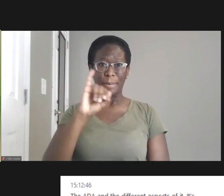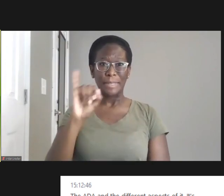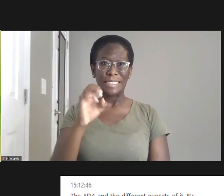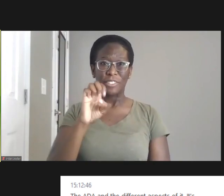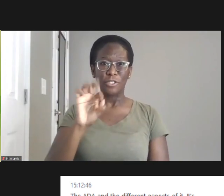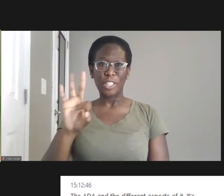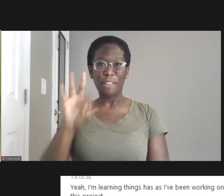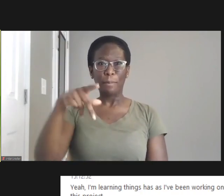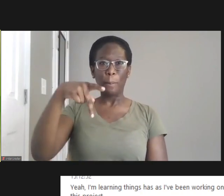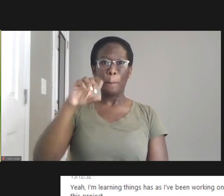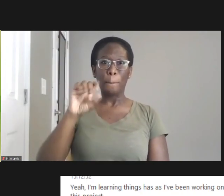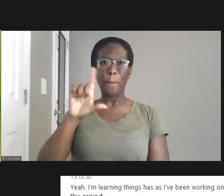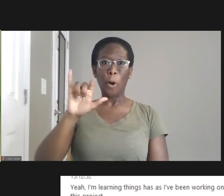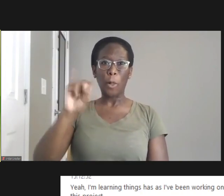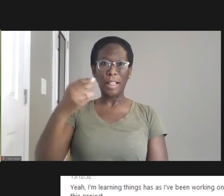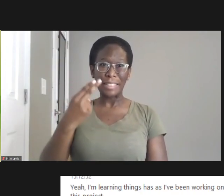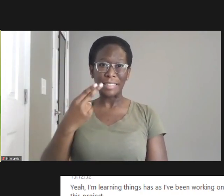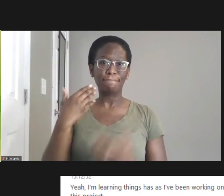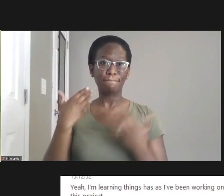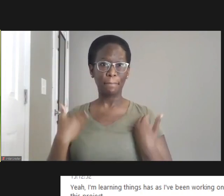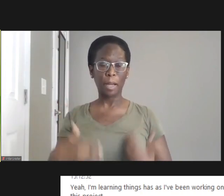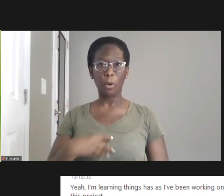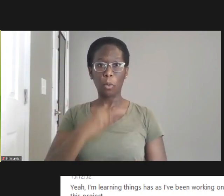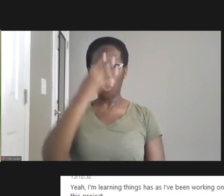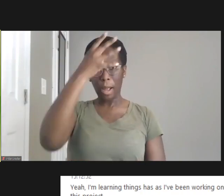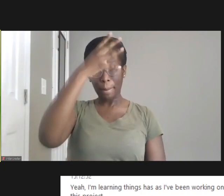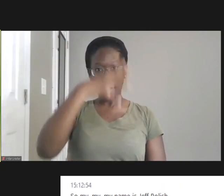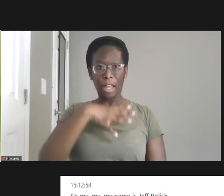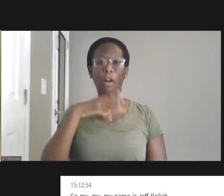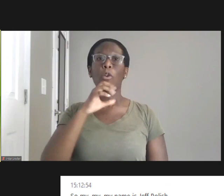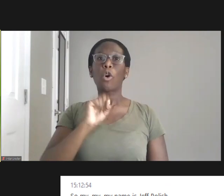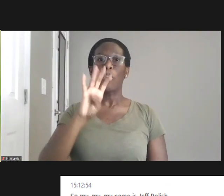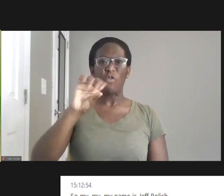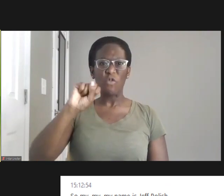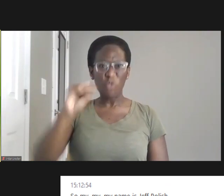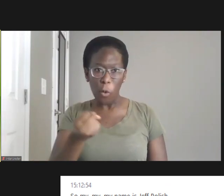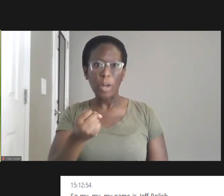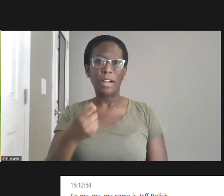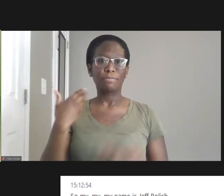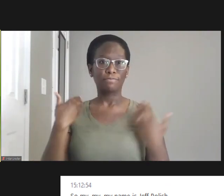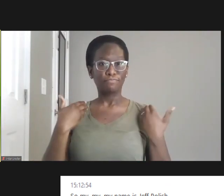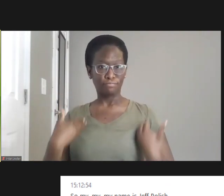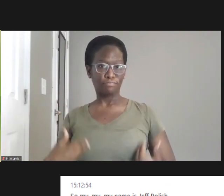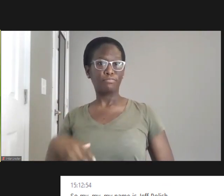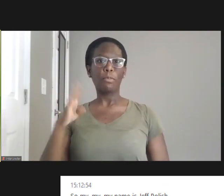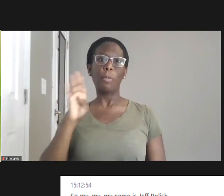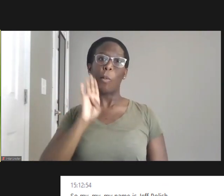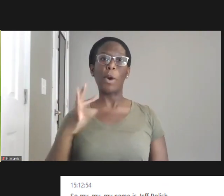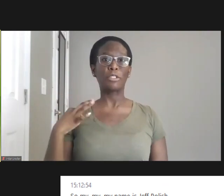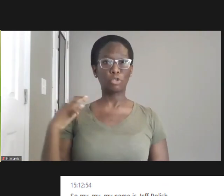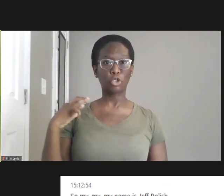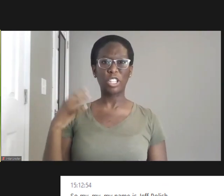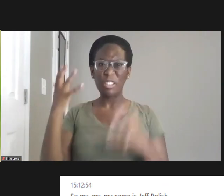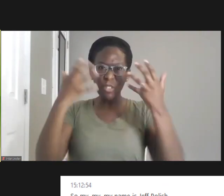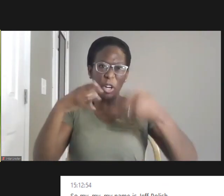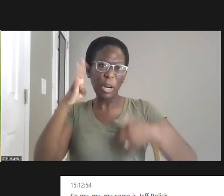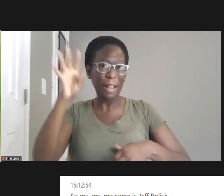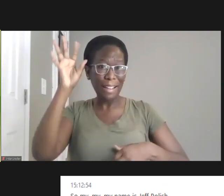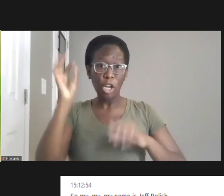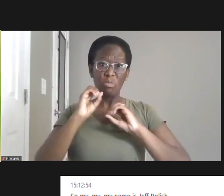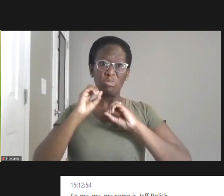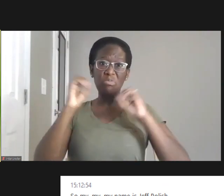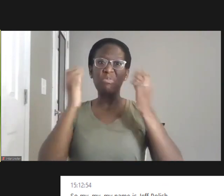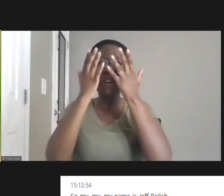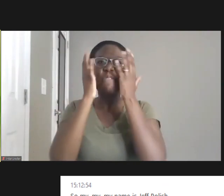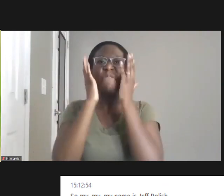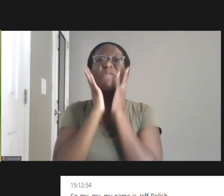and I am a white male in his 40s. I'm wearing a brown shirt. I have dark brown hair, no facial hair,